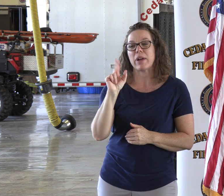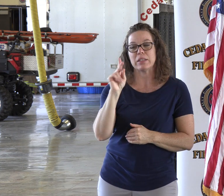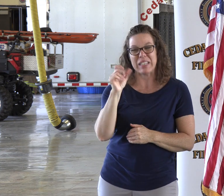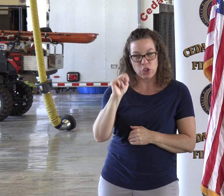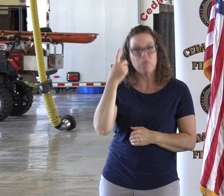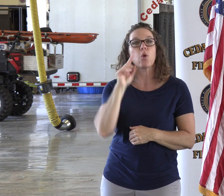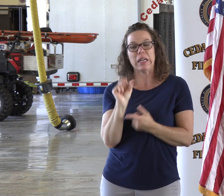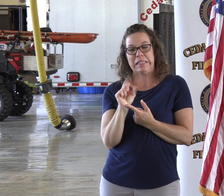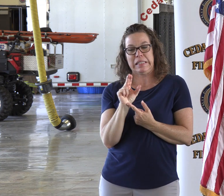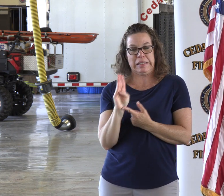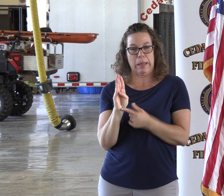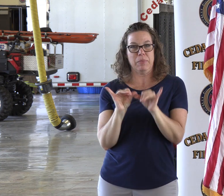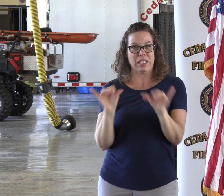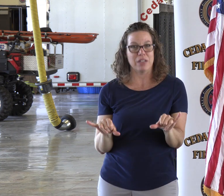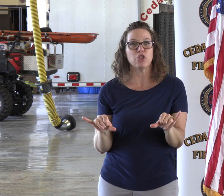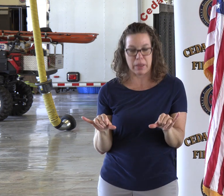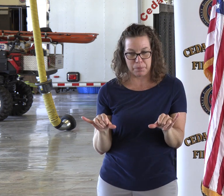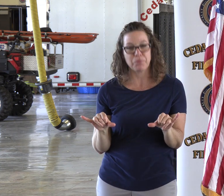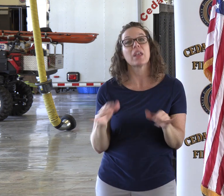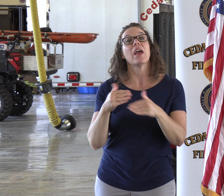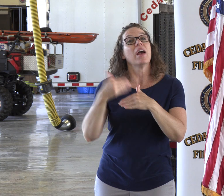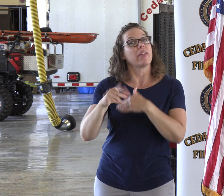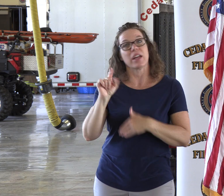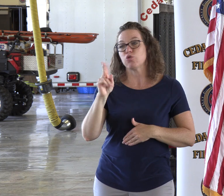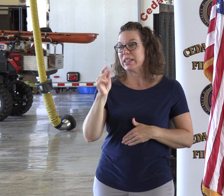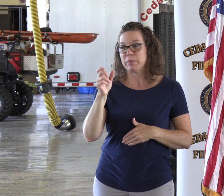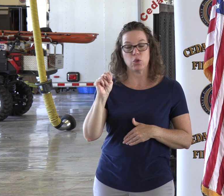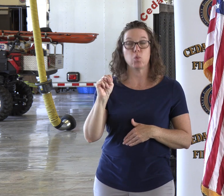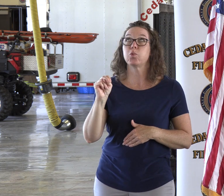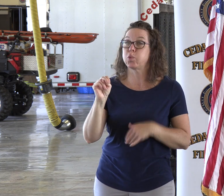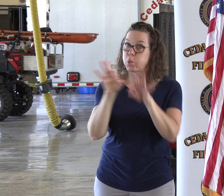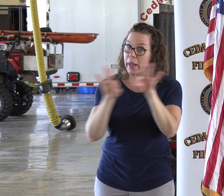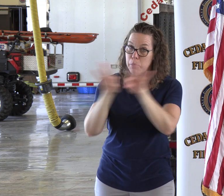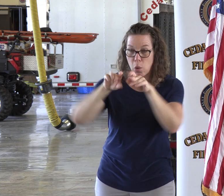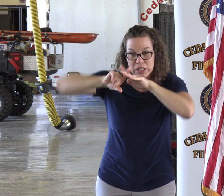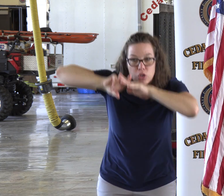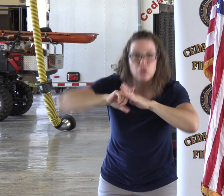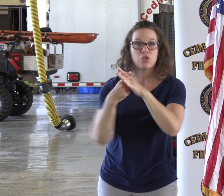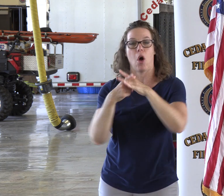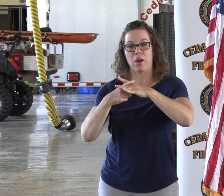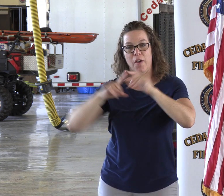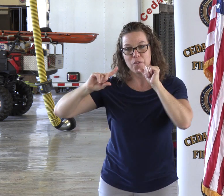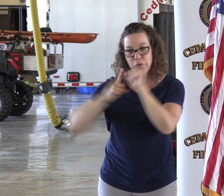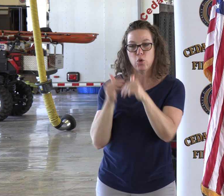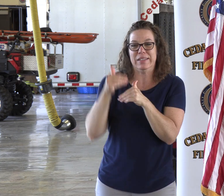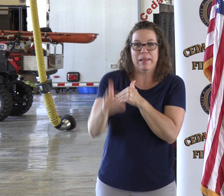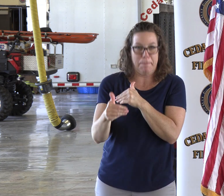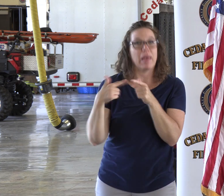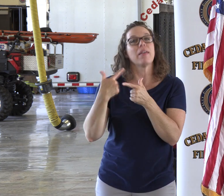substations. This step, restoration of transmission, was among the most critical steps to getting power back for all